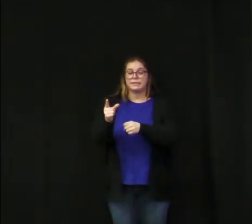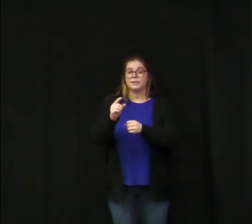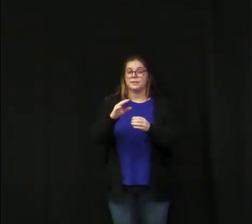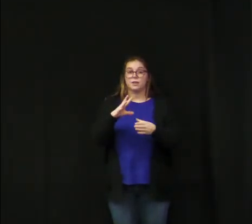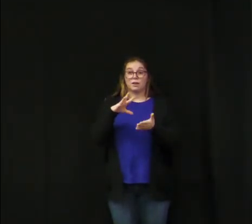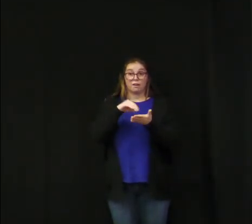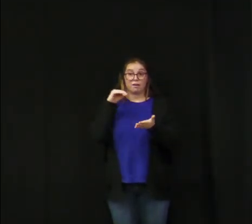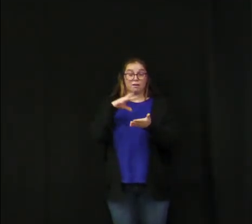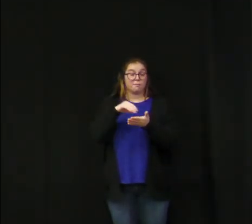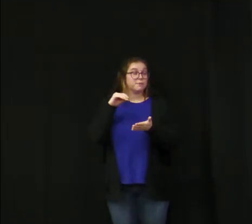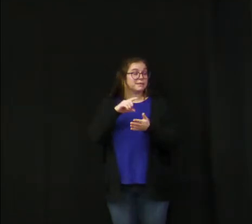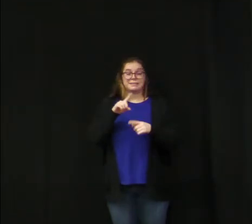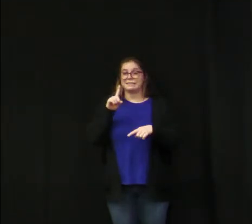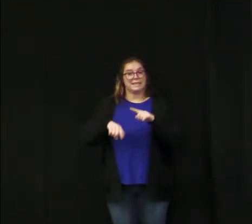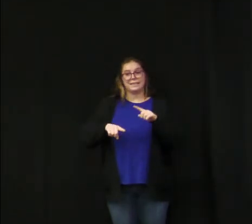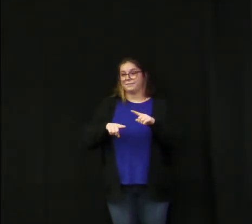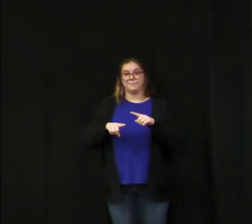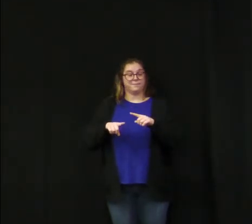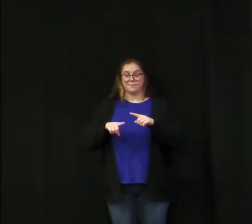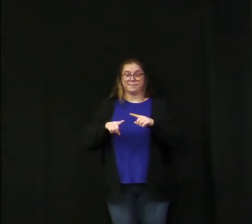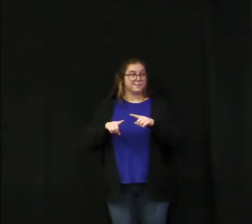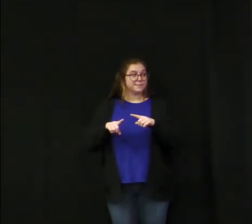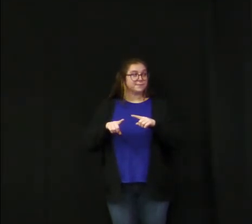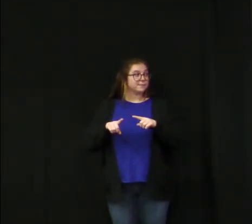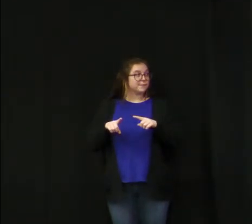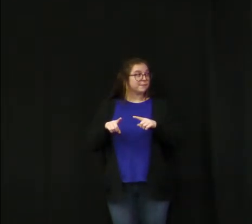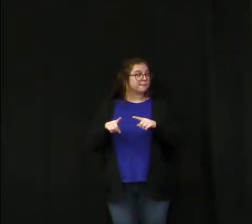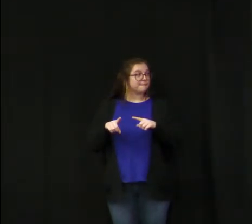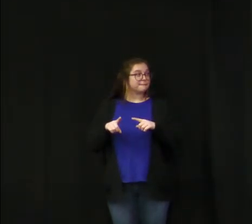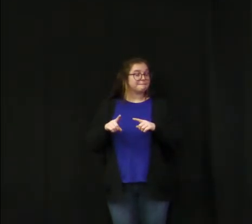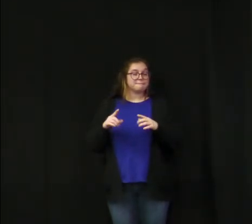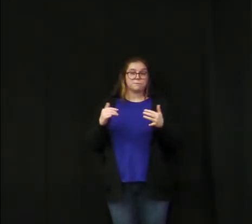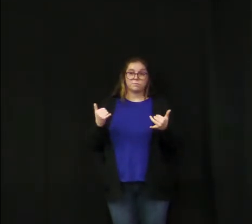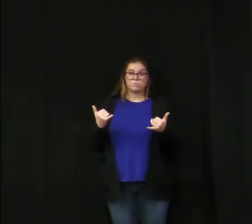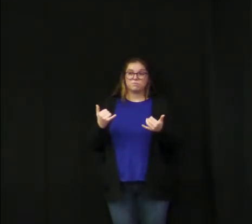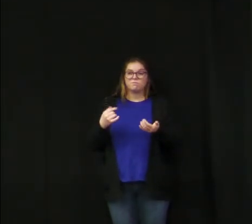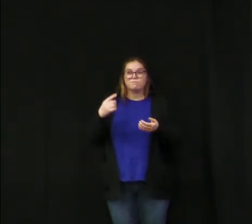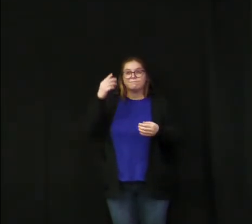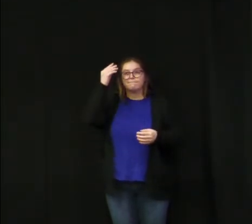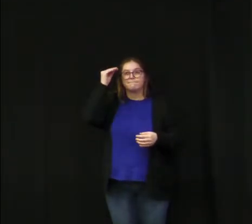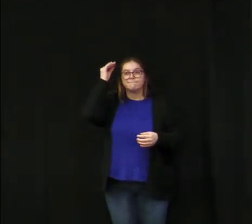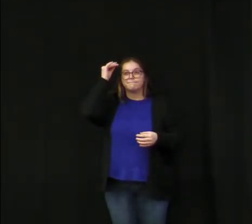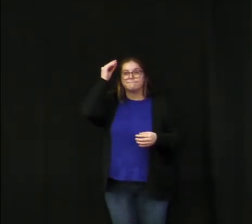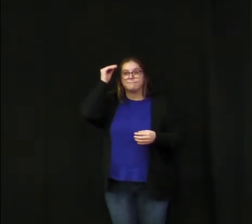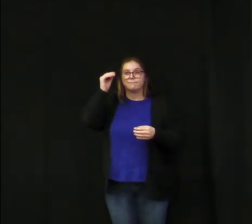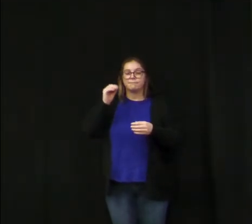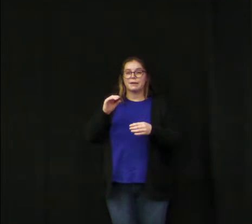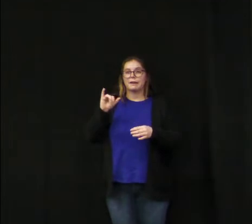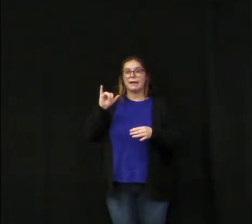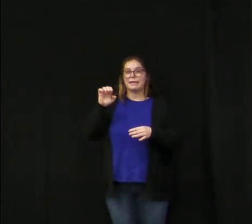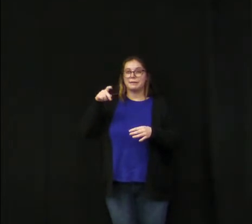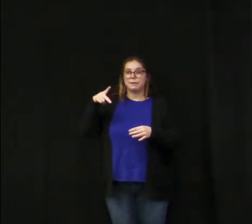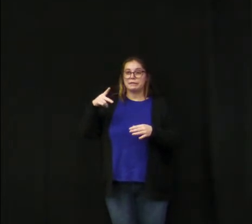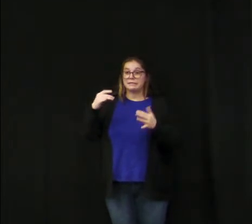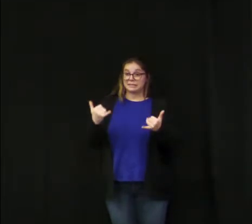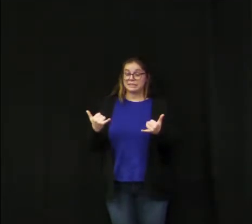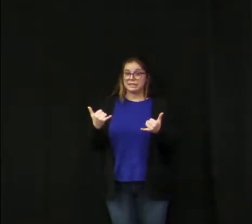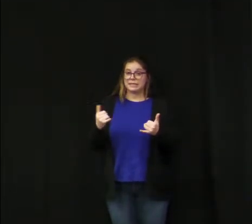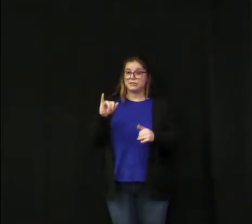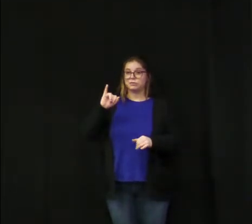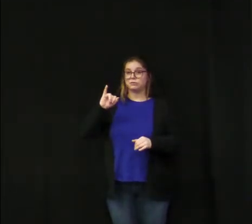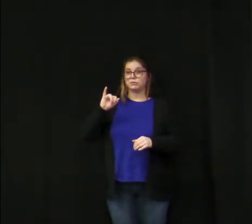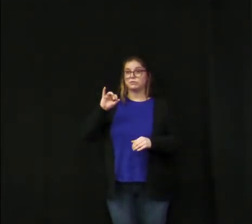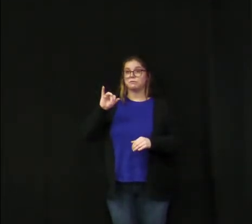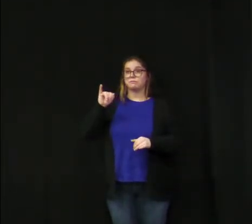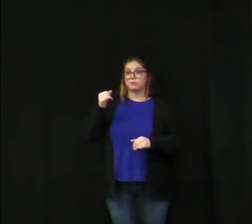Copied, yeah. So one of the things that we have to think about when we're doing our IEP is we're looking at, what is today, the 27th? Is that